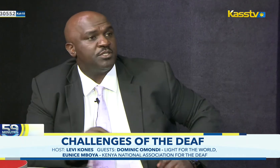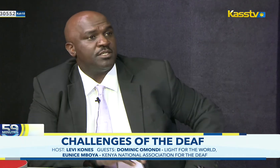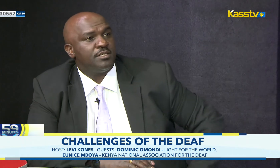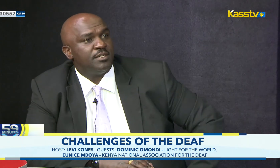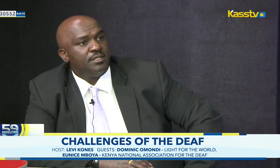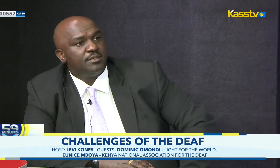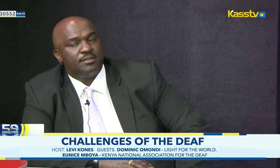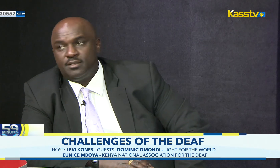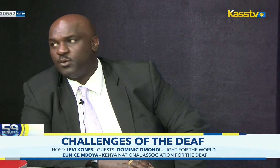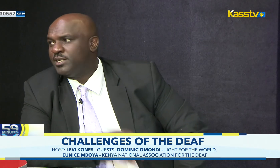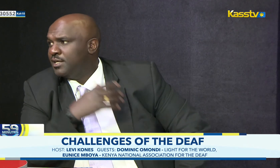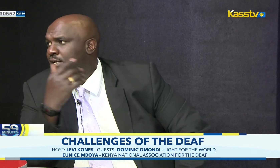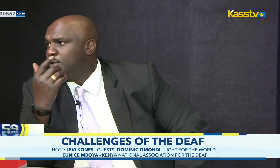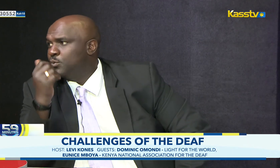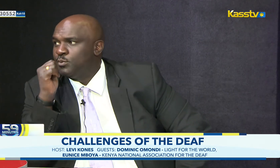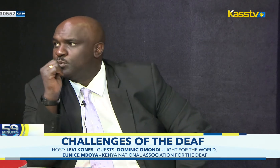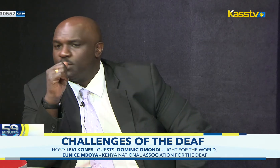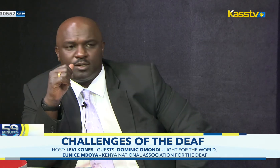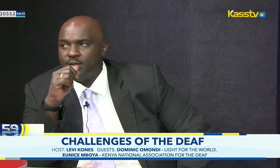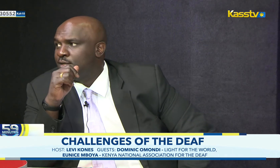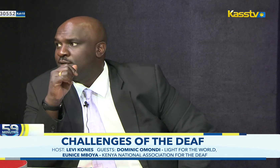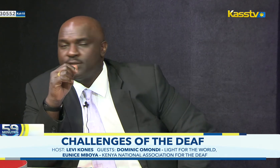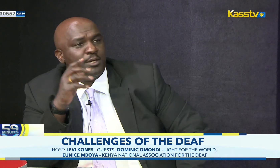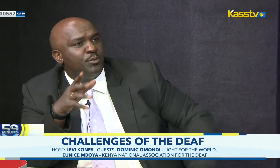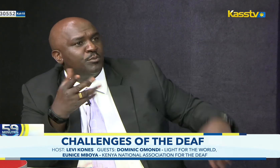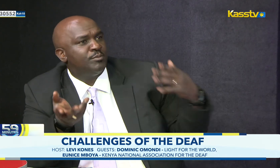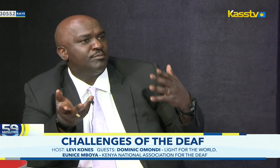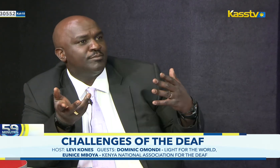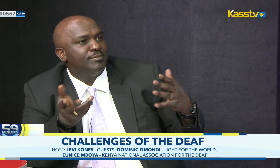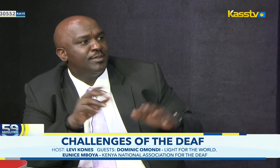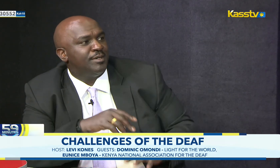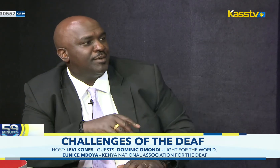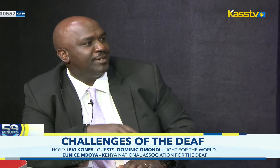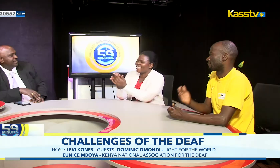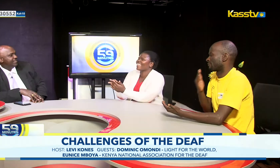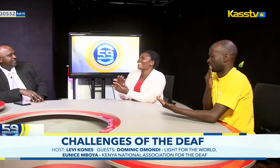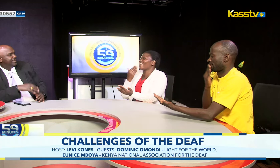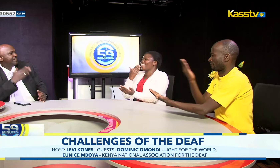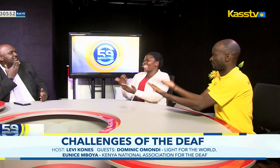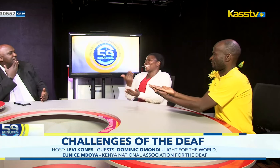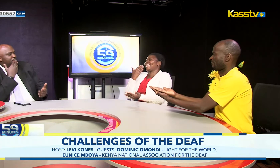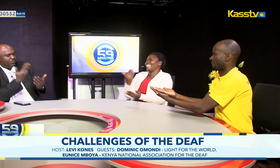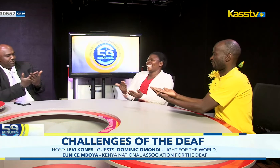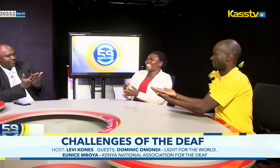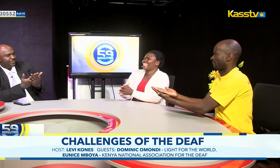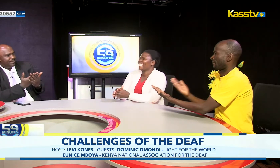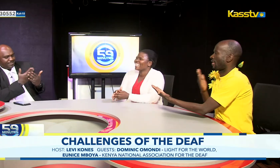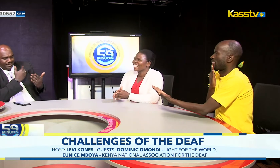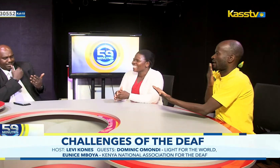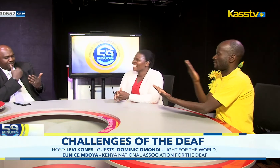appreciate, how do I say thank you? Thank you. Thank you. Yes. Thank you. Open palm on top of